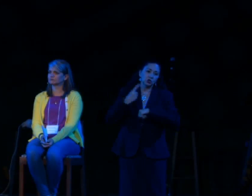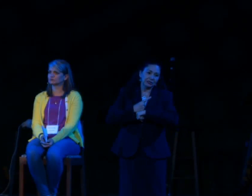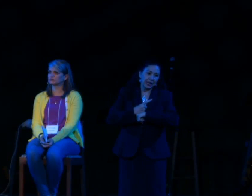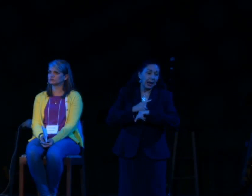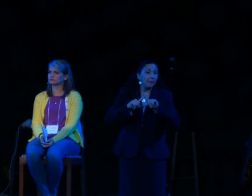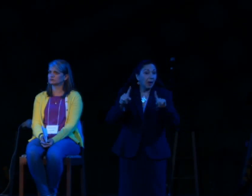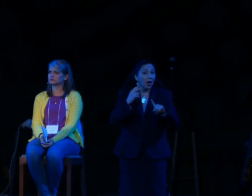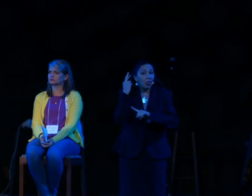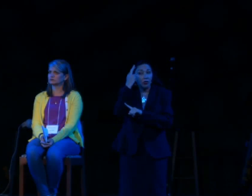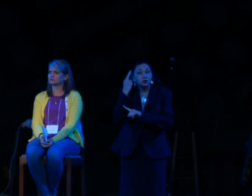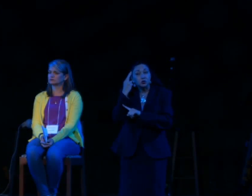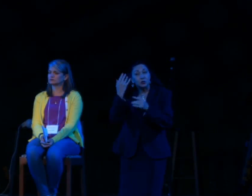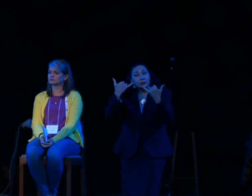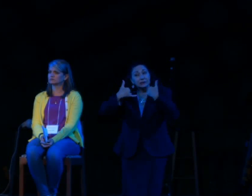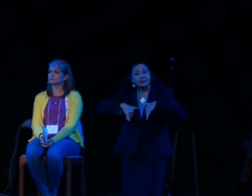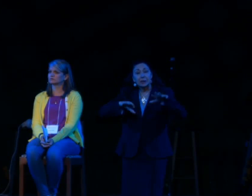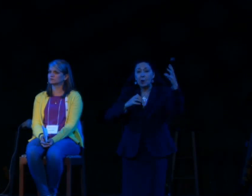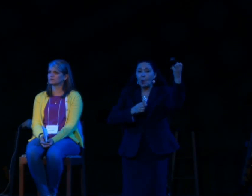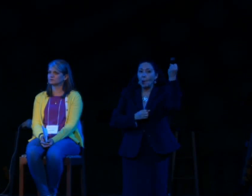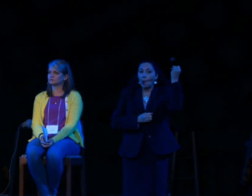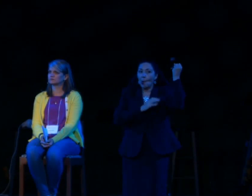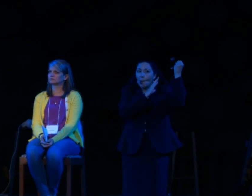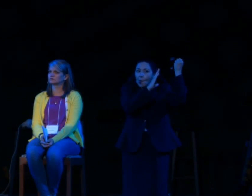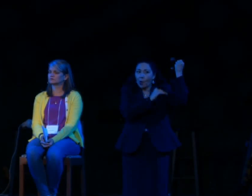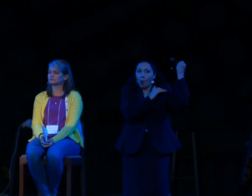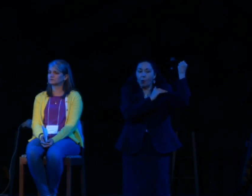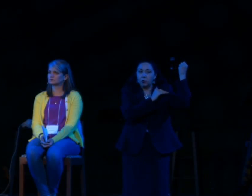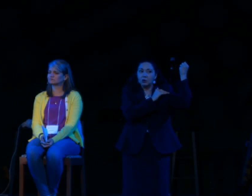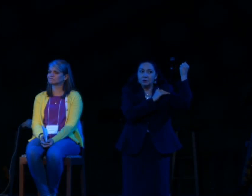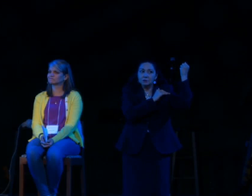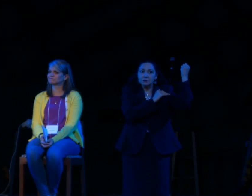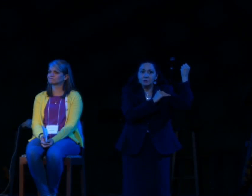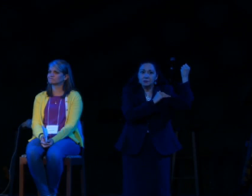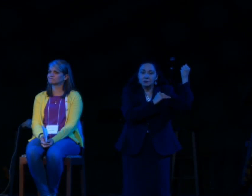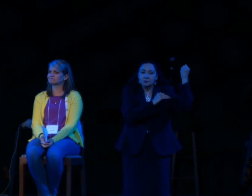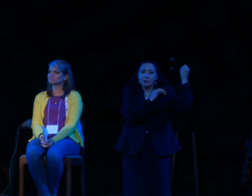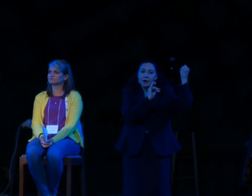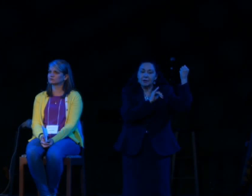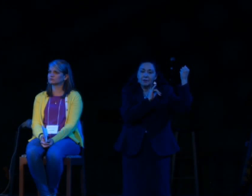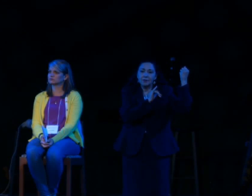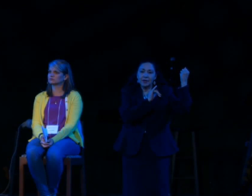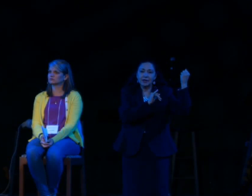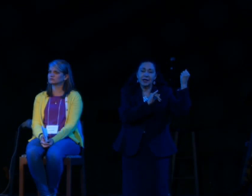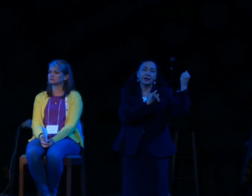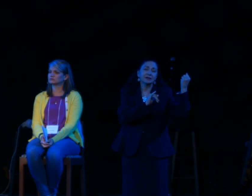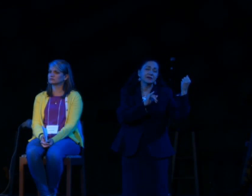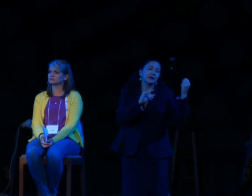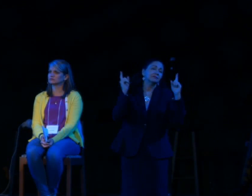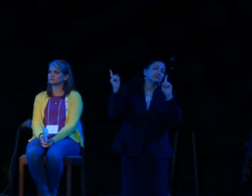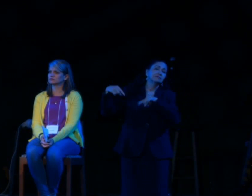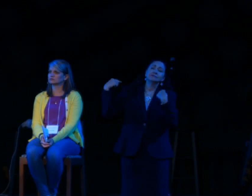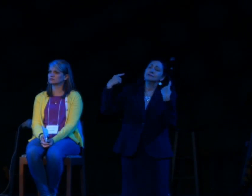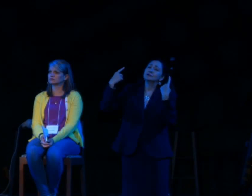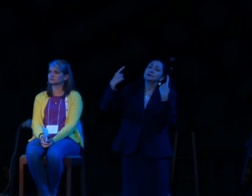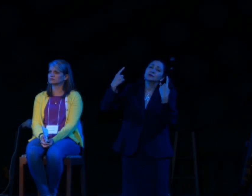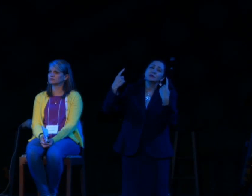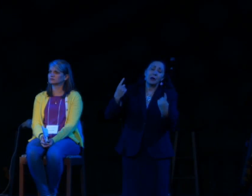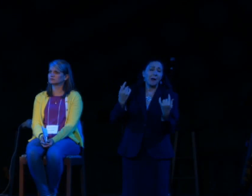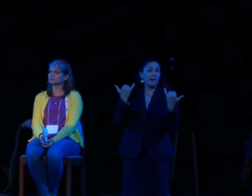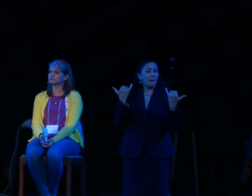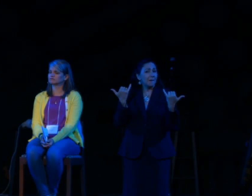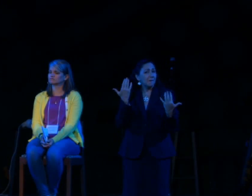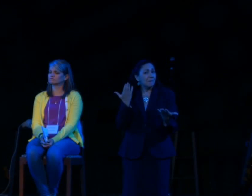but there's a reason to hope. It just, at long last, it just might be